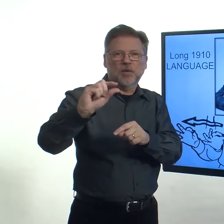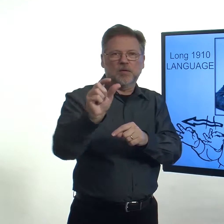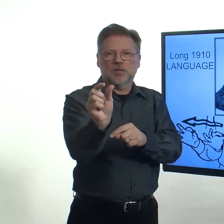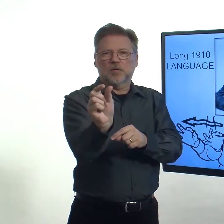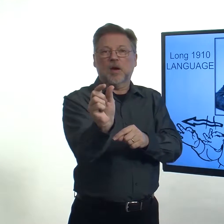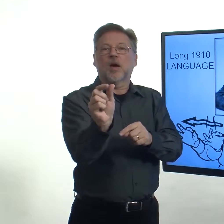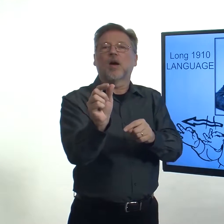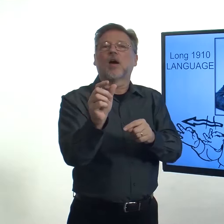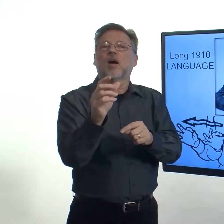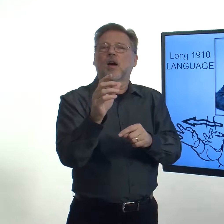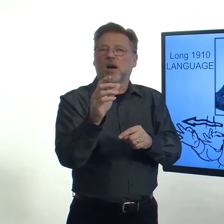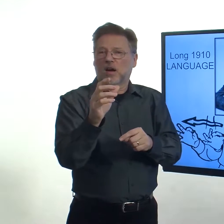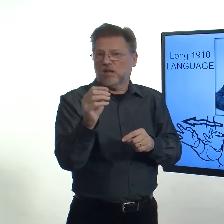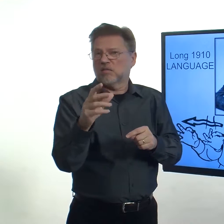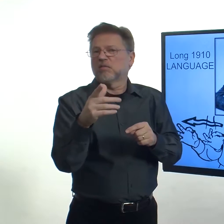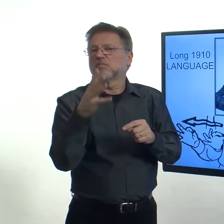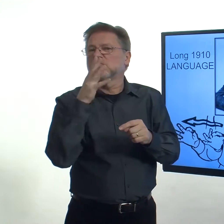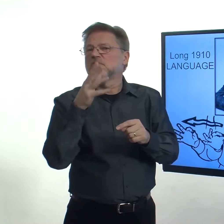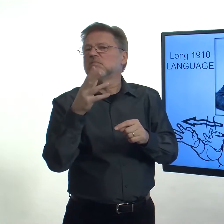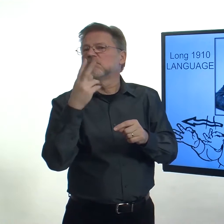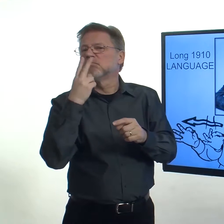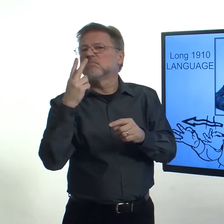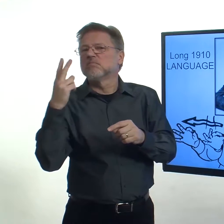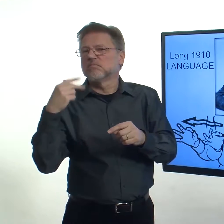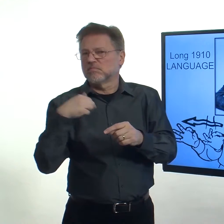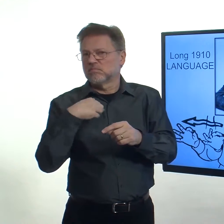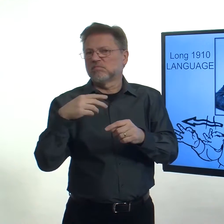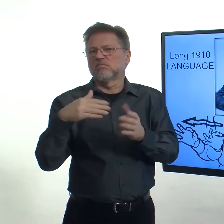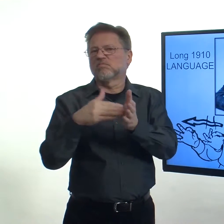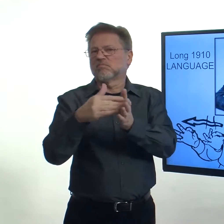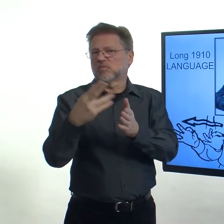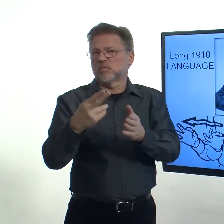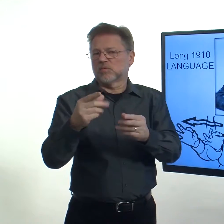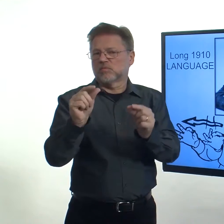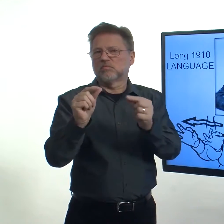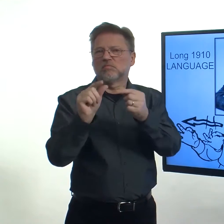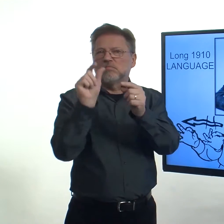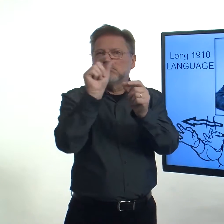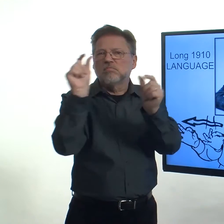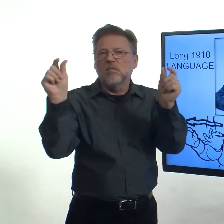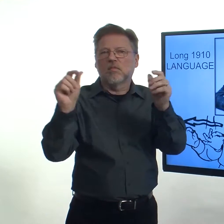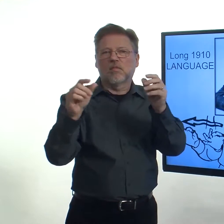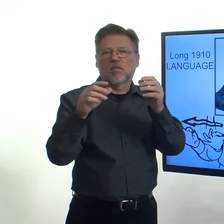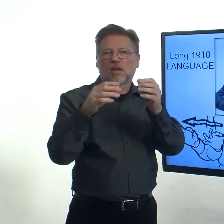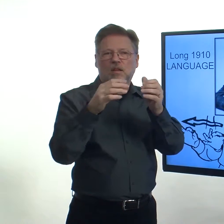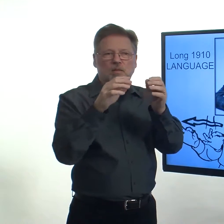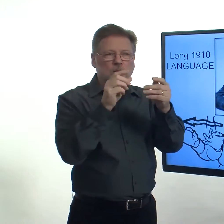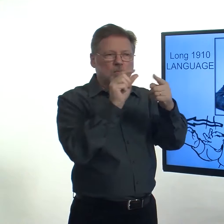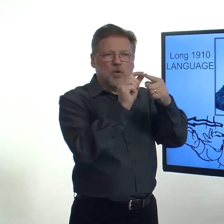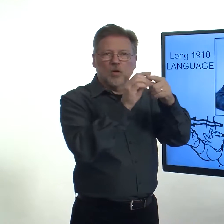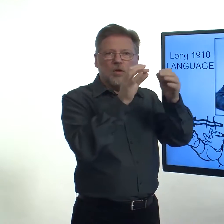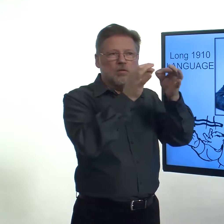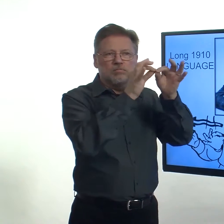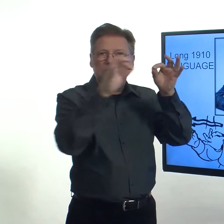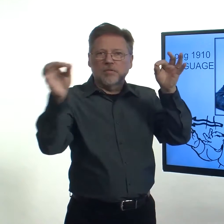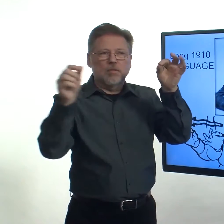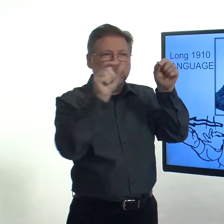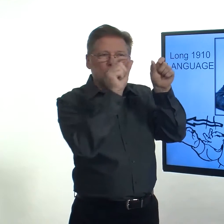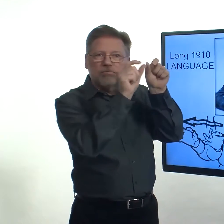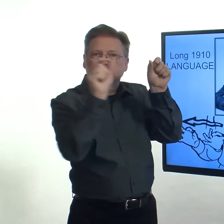so. And you'll see that I often use the hand shape in reference to units, like words in a sentence, this